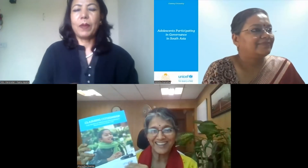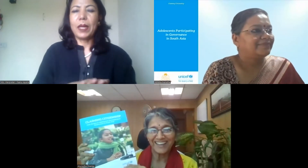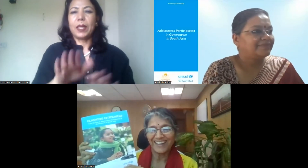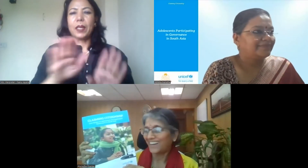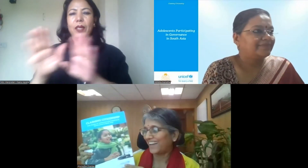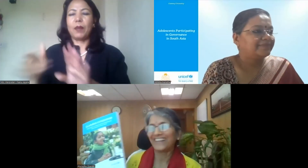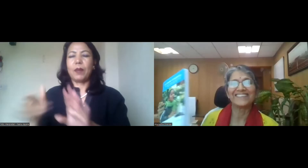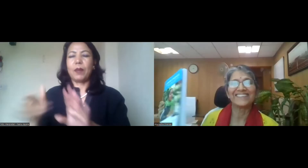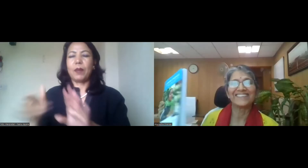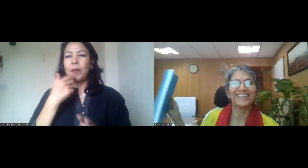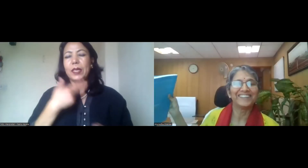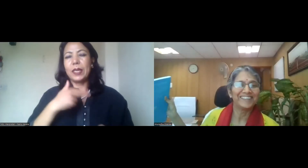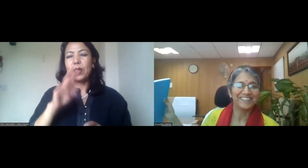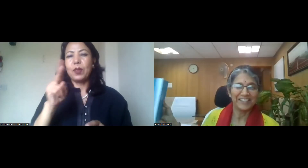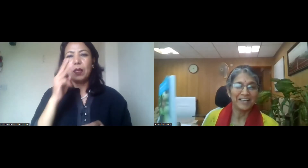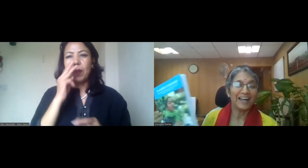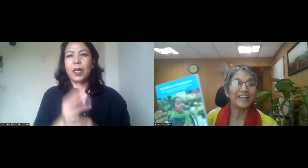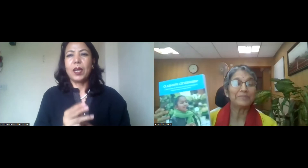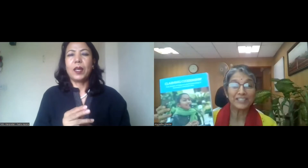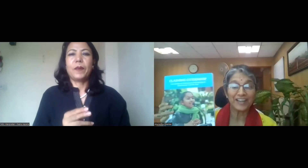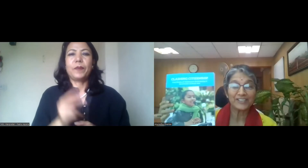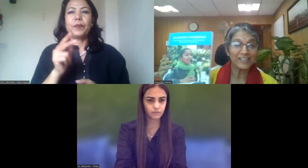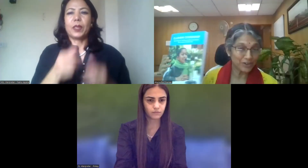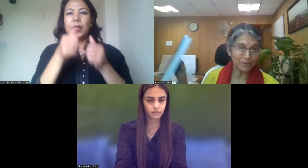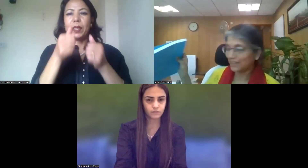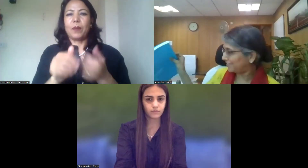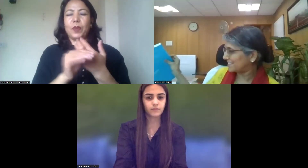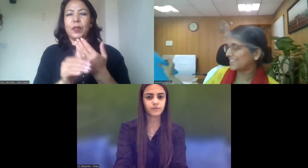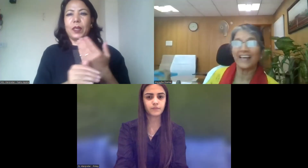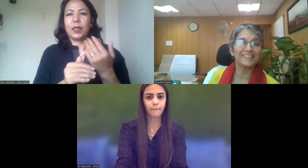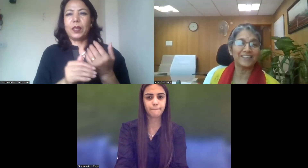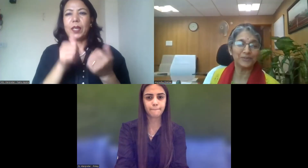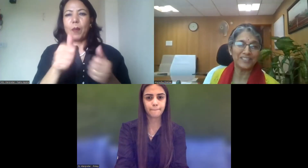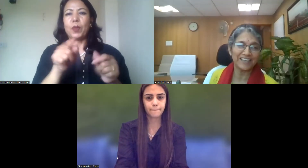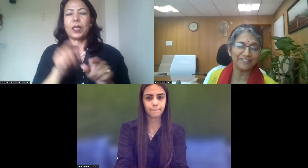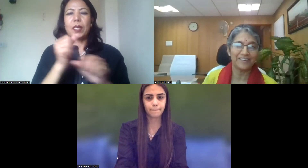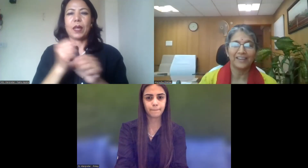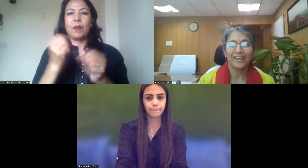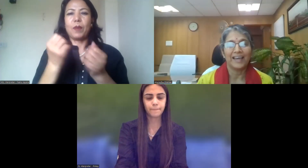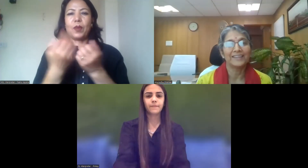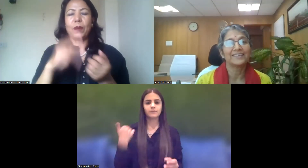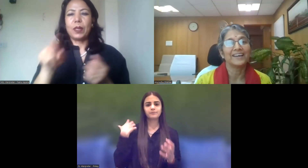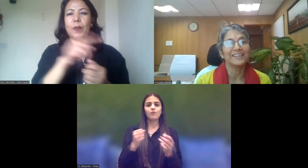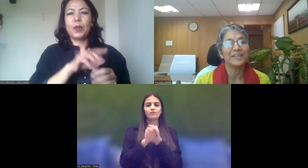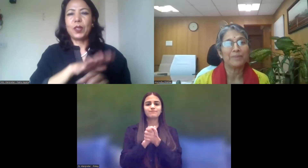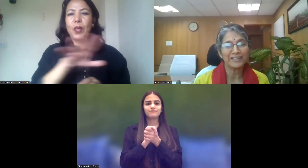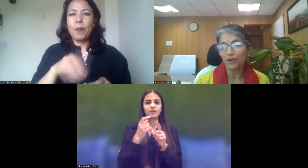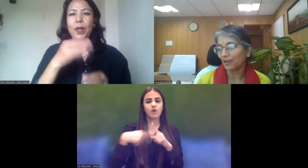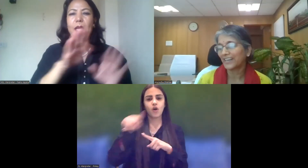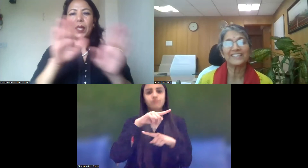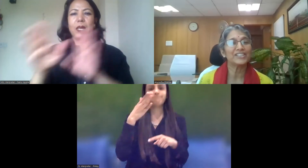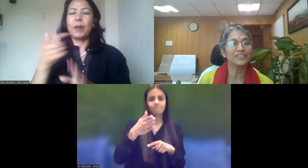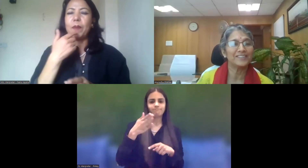report. And I must congratulate all my friends at UNICEF and their